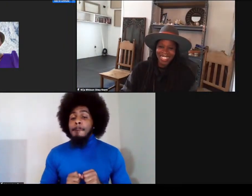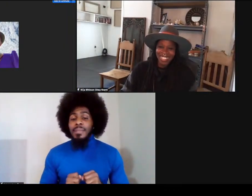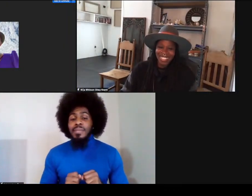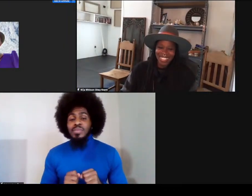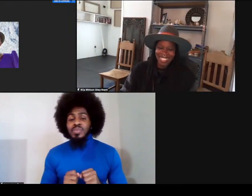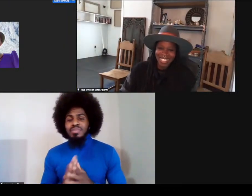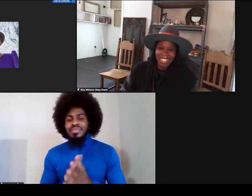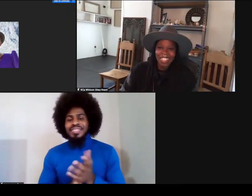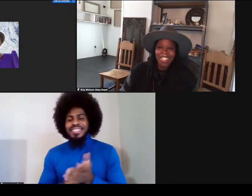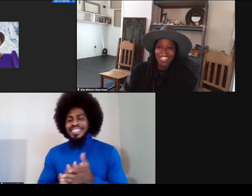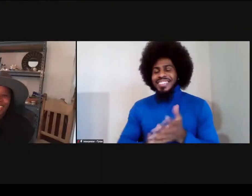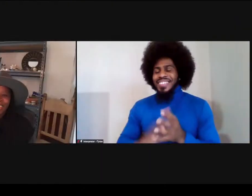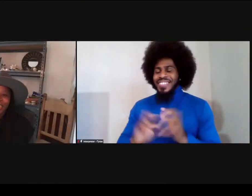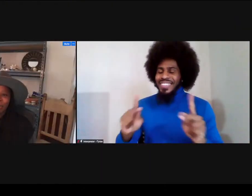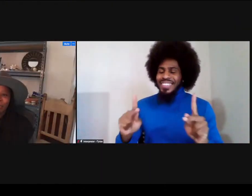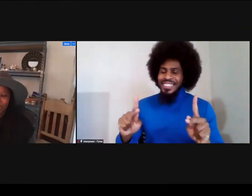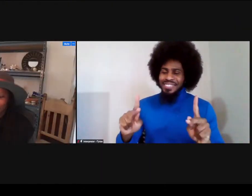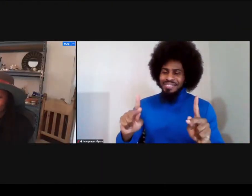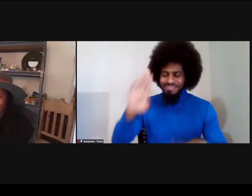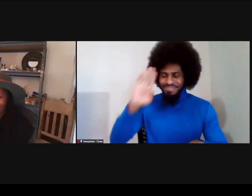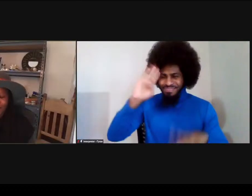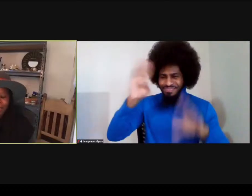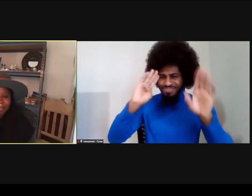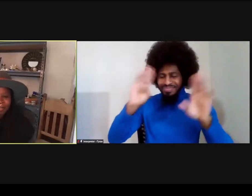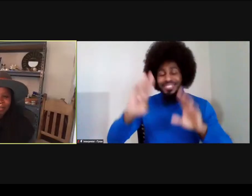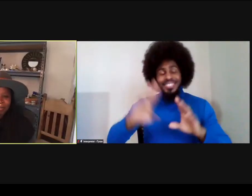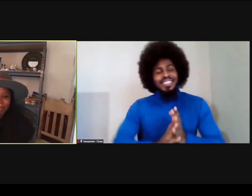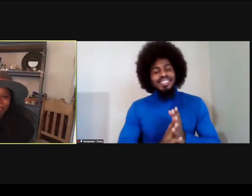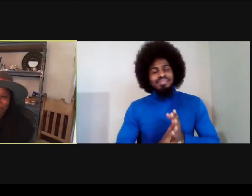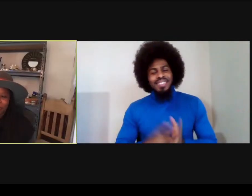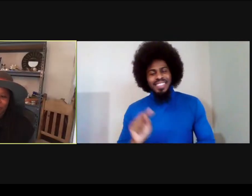Hey, Nyjah. Hello, Mama Charmaine.